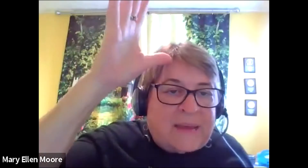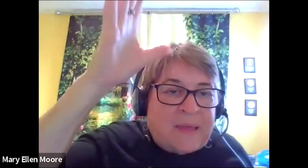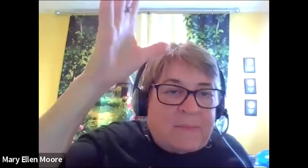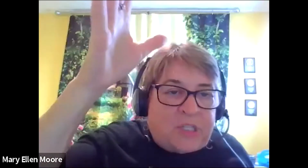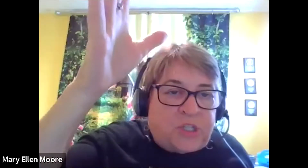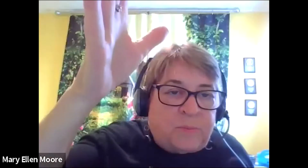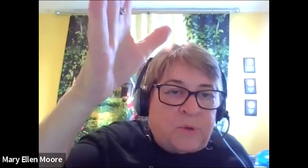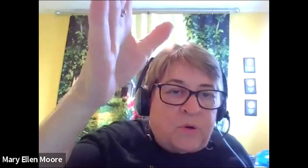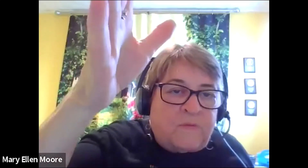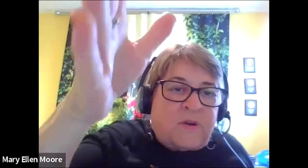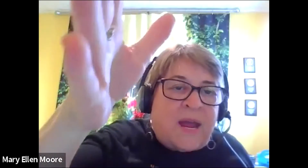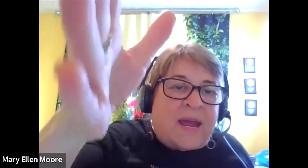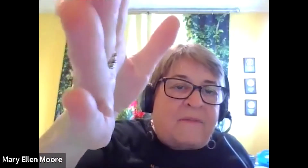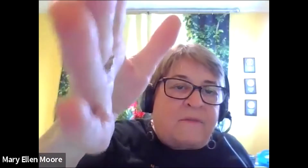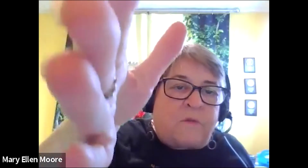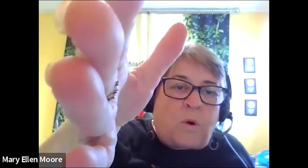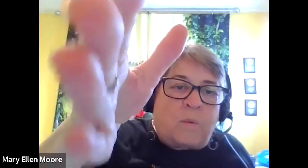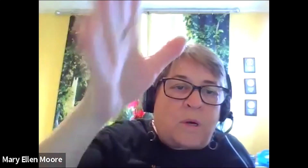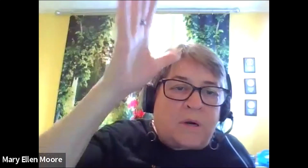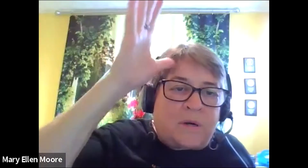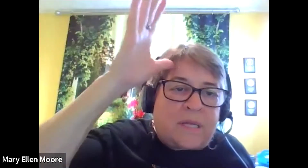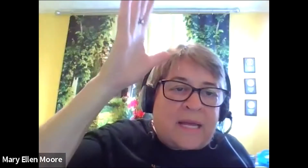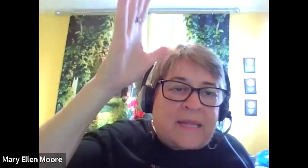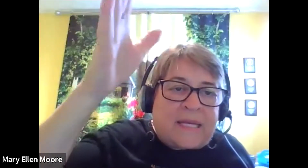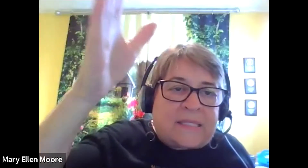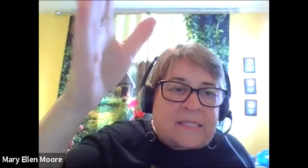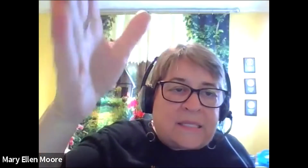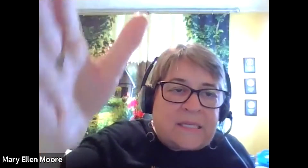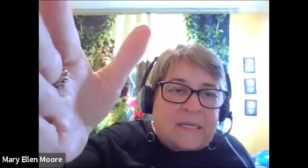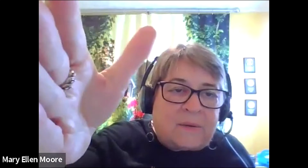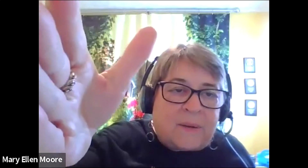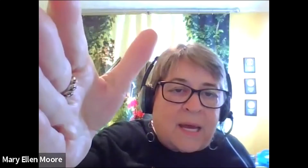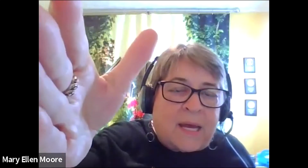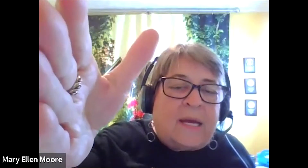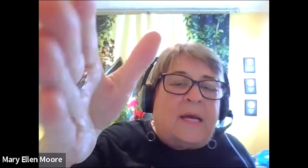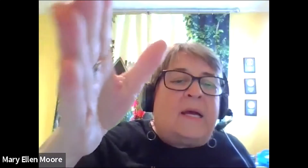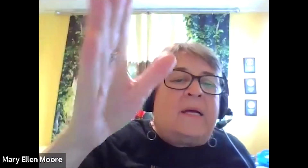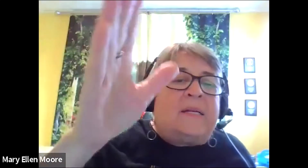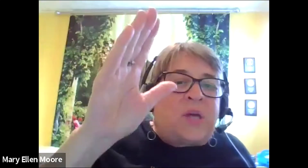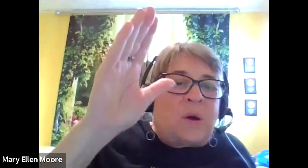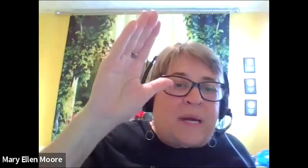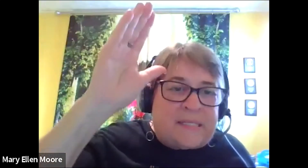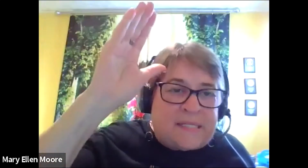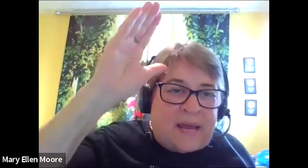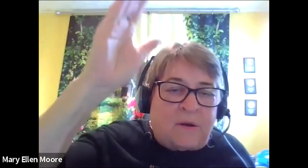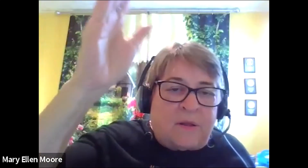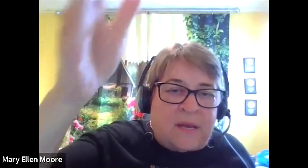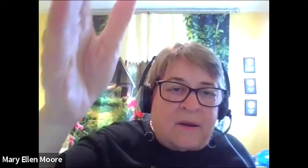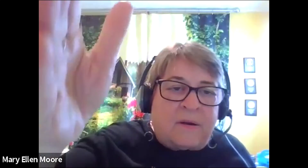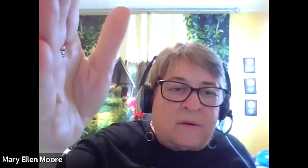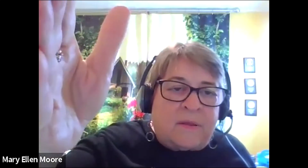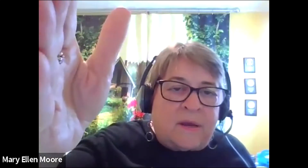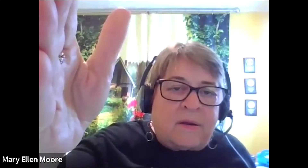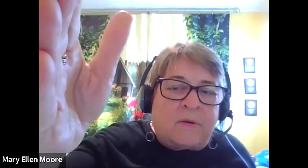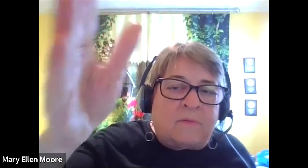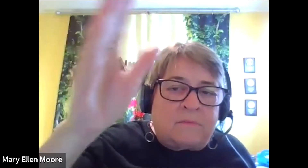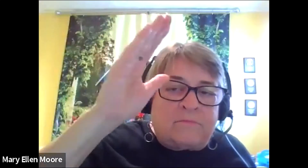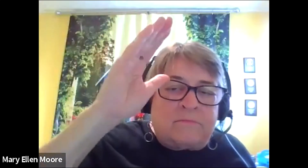thing, but you move your hand forward like this. Okay. So it's they're